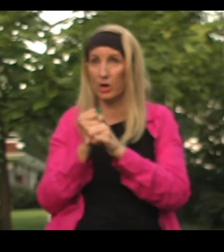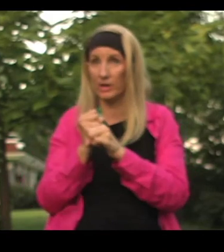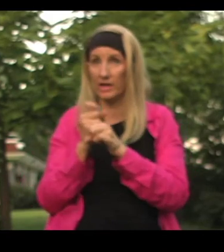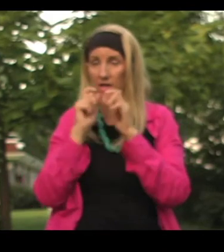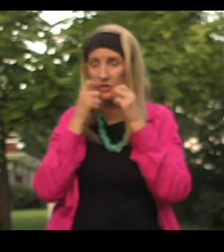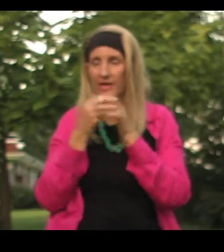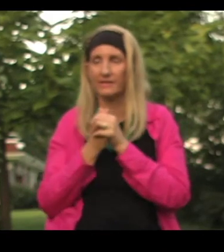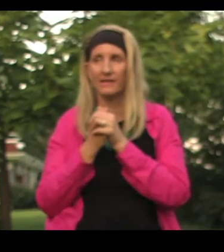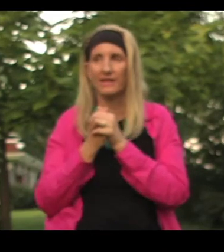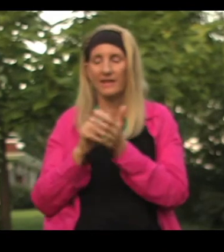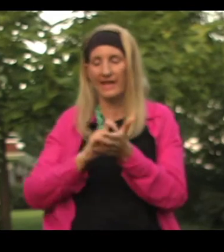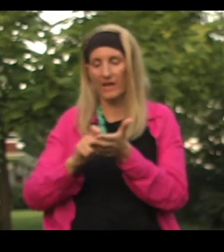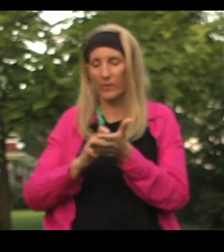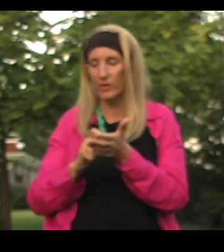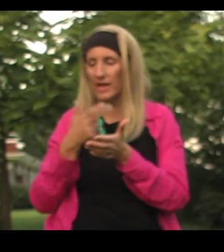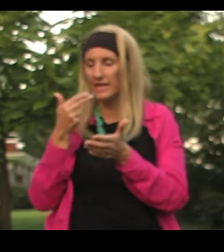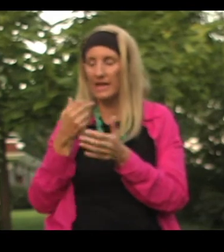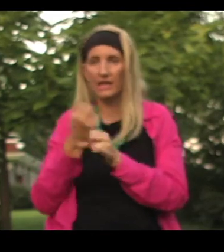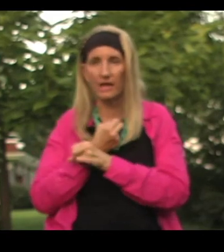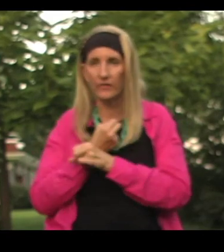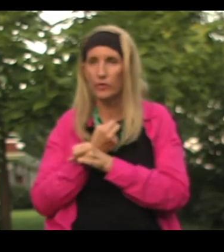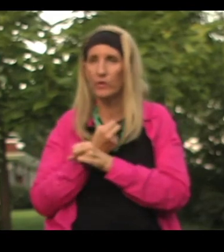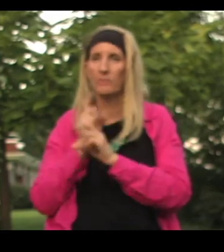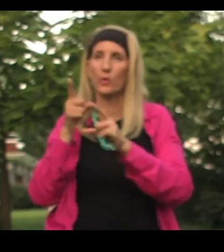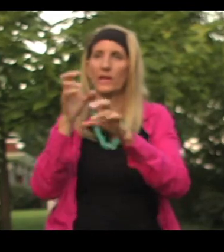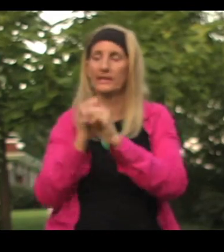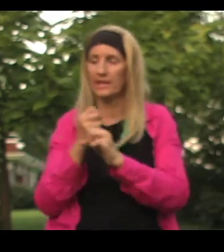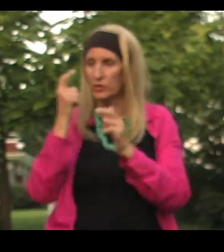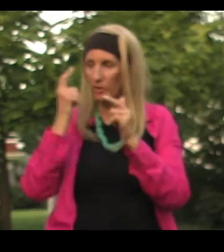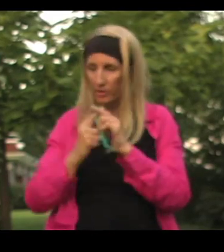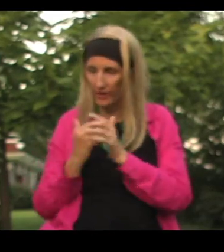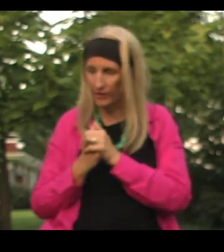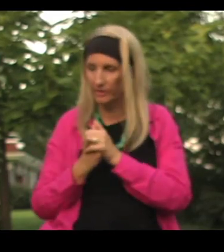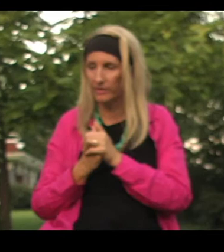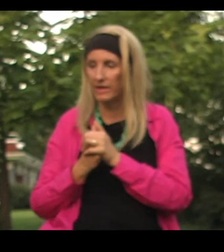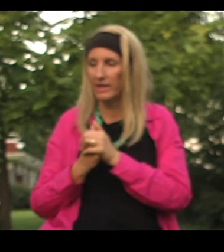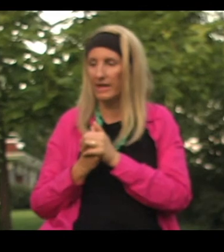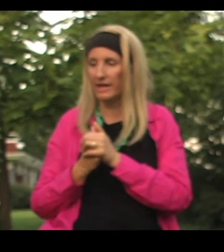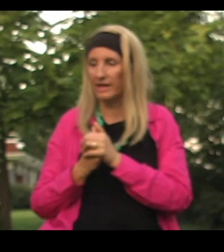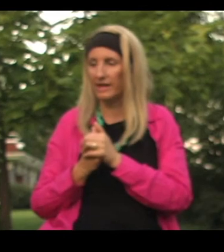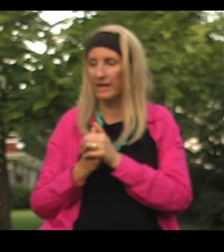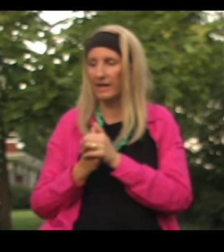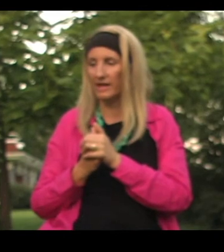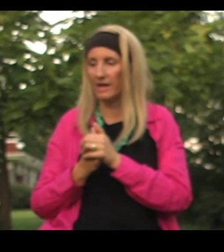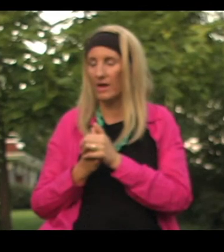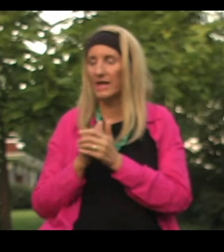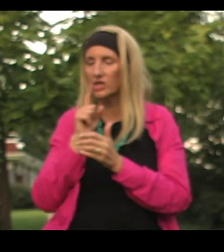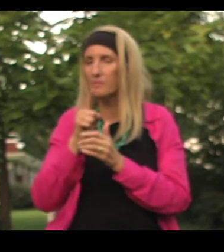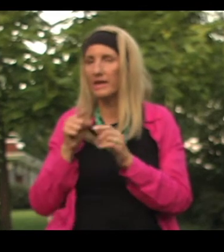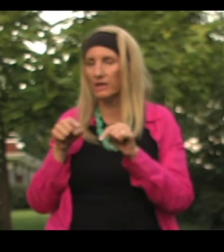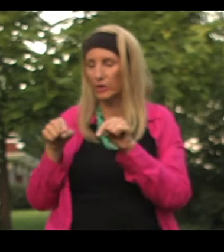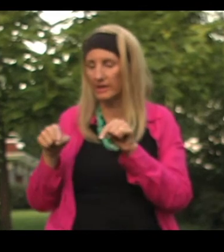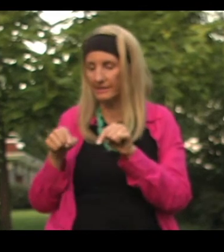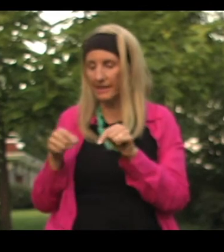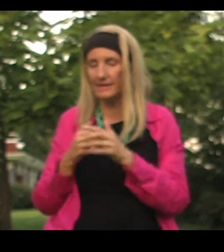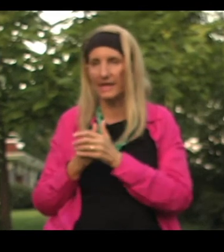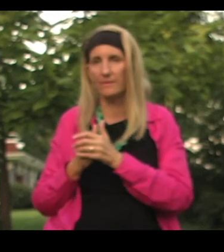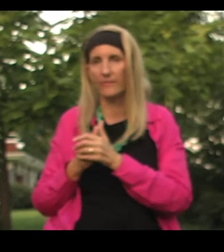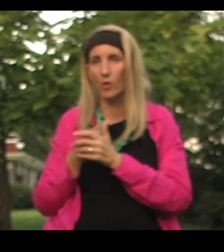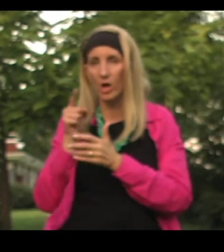get Andres. And I wrote, honey, I love you. I'm going to get you a brother. And I actually made a little cassette tape for her